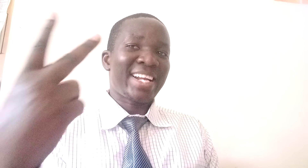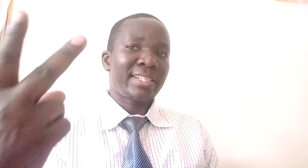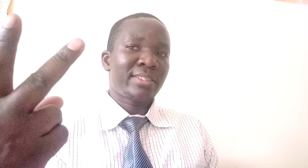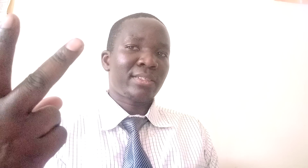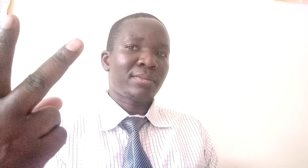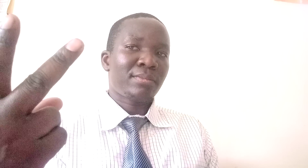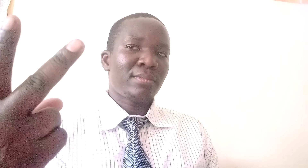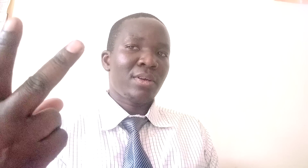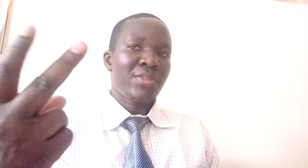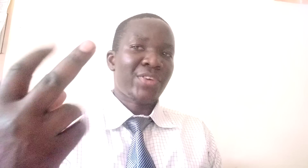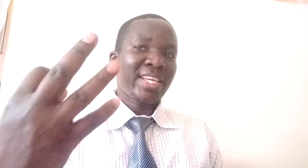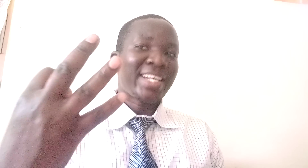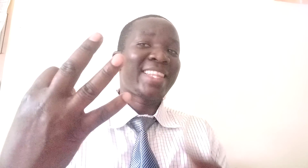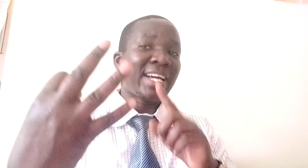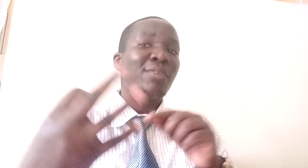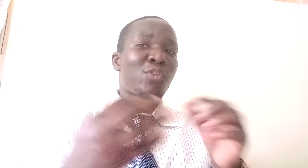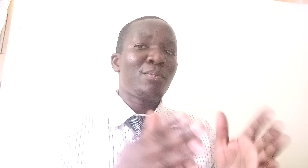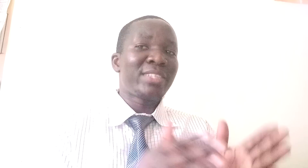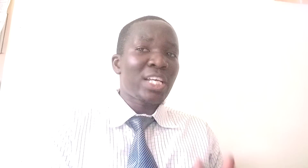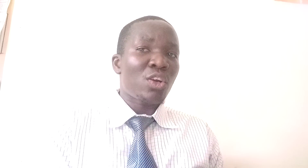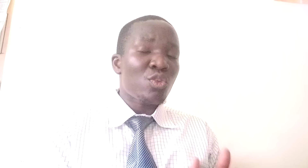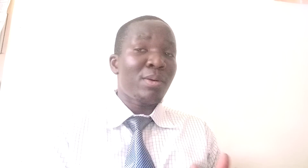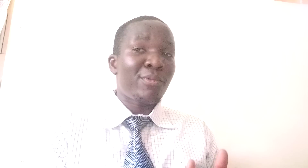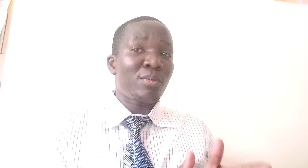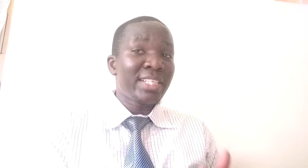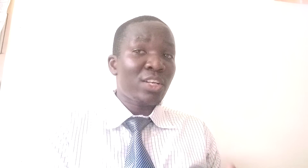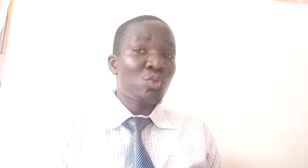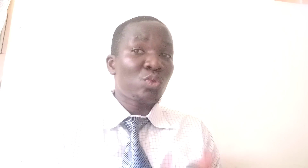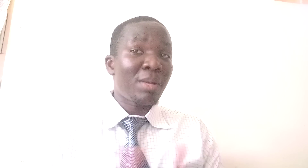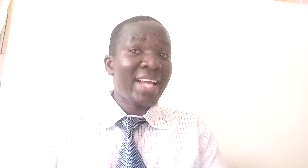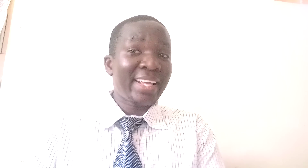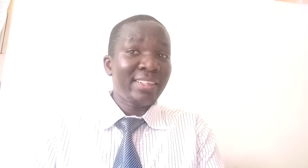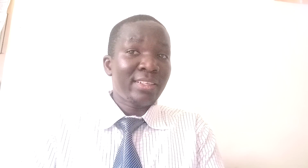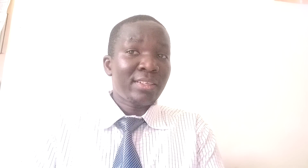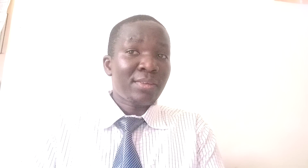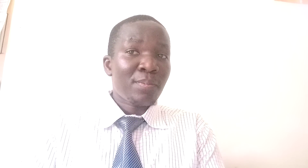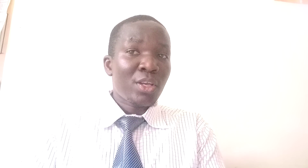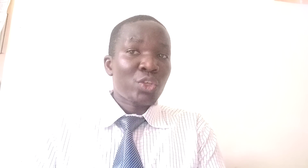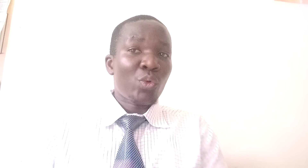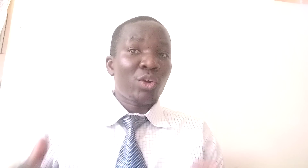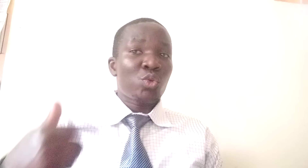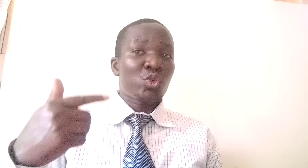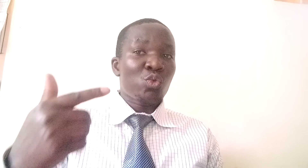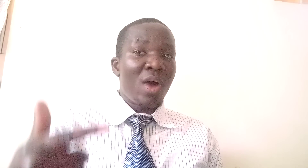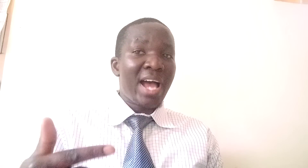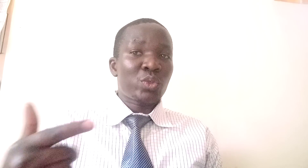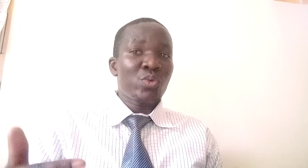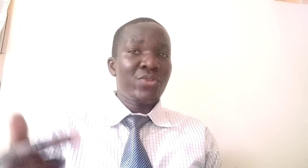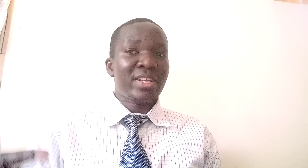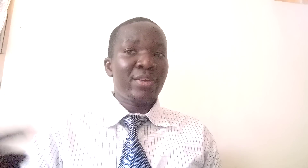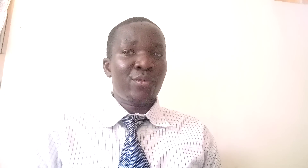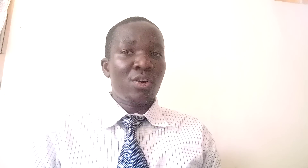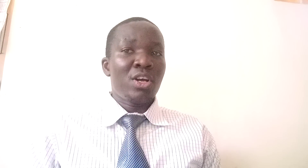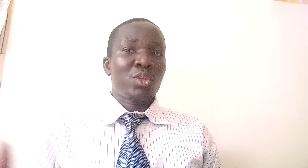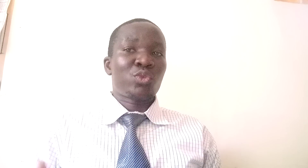200s. 3. From 0. Remember from 0 to number 9? So we are going to use 1, 2, 3, 4 to sign